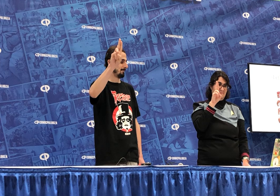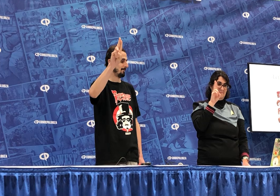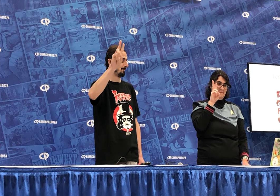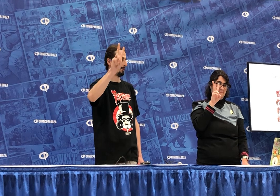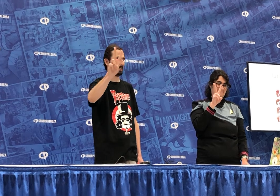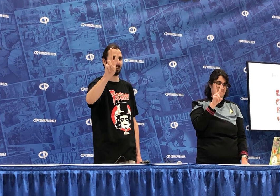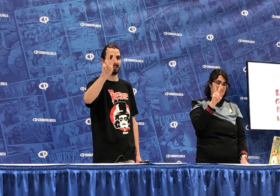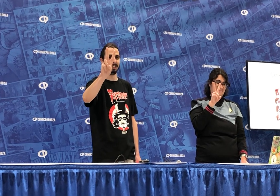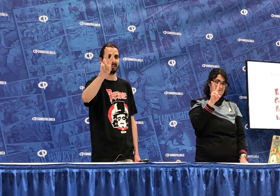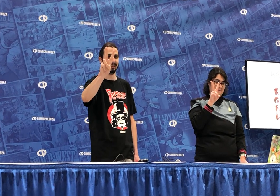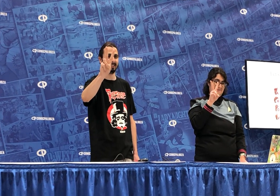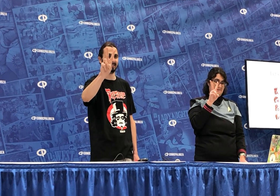V,